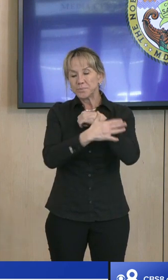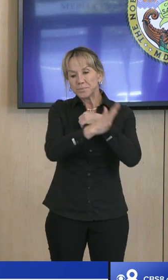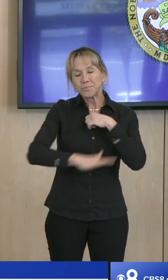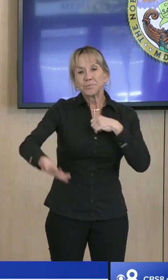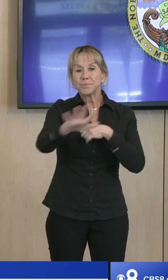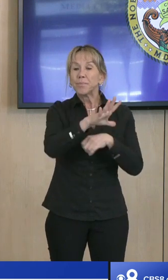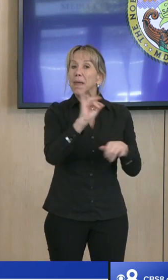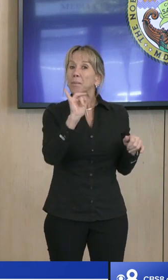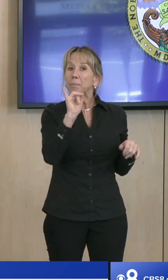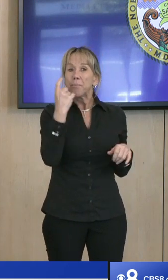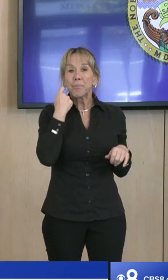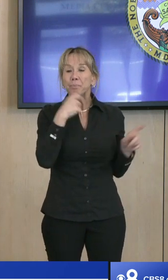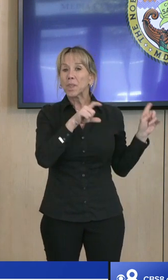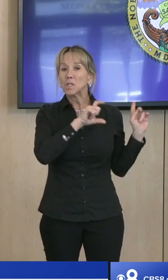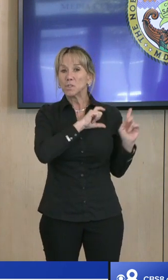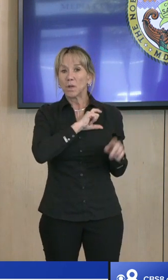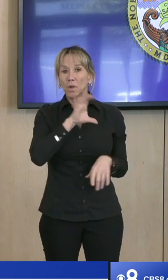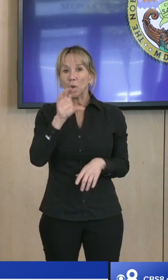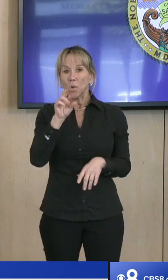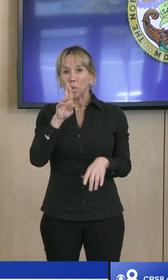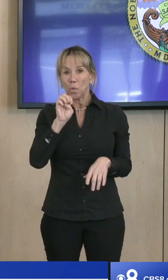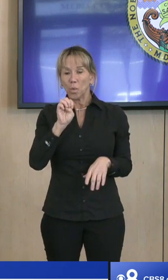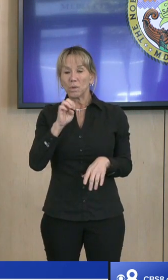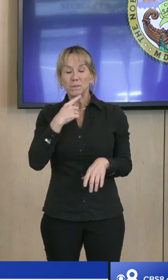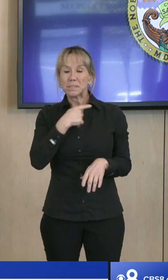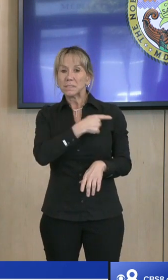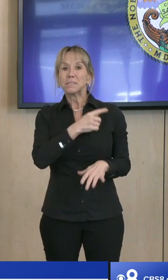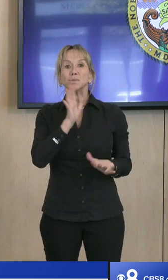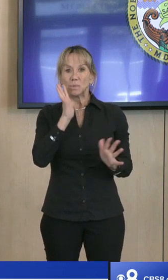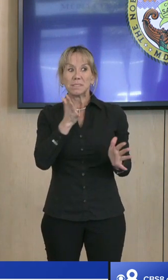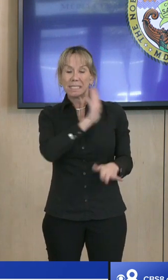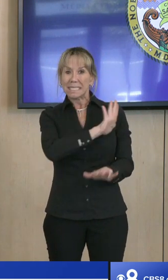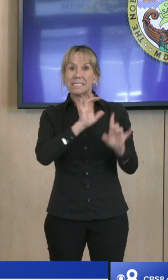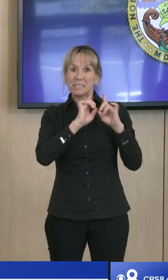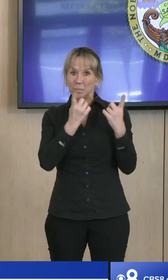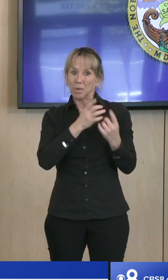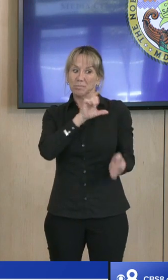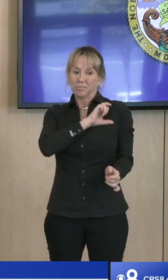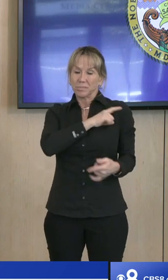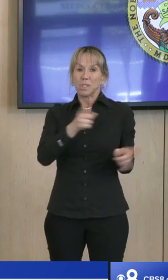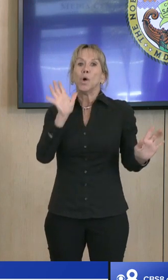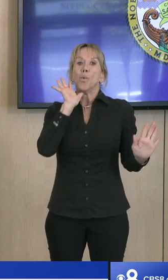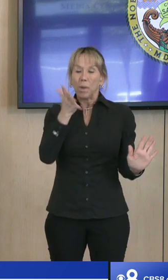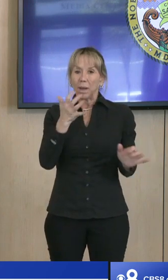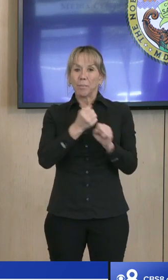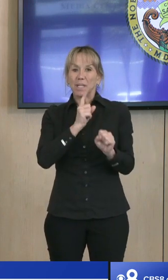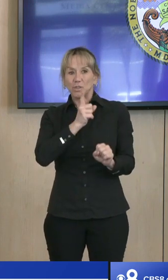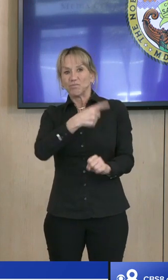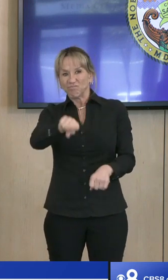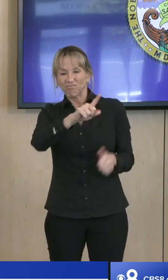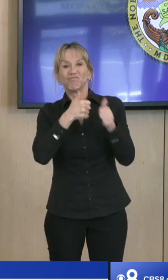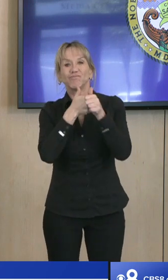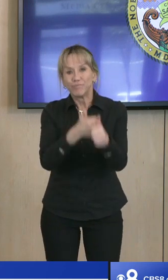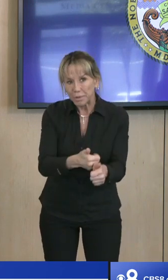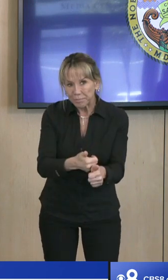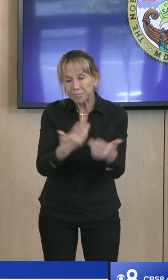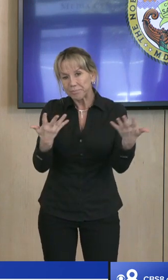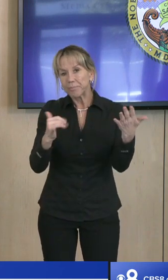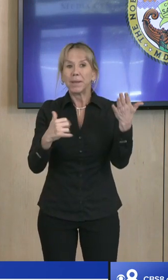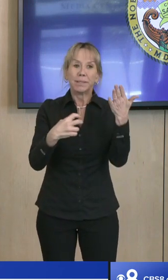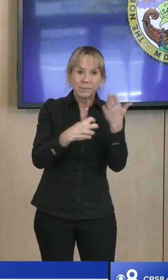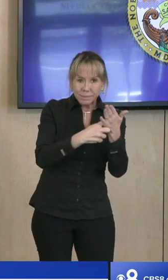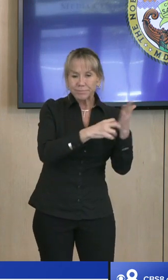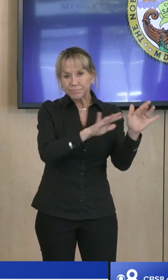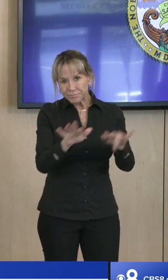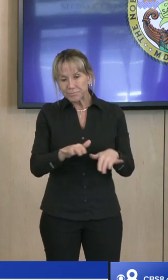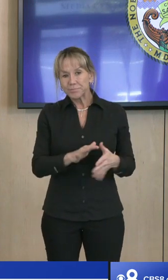Sheriff Gore just mentioned the enforcement protocol and procedures that his department will be taking and encouraging others to take. Let's jump into